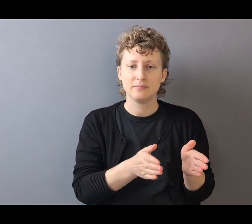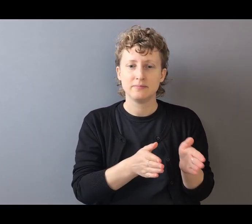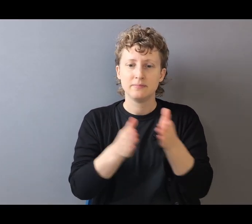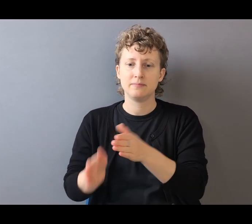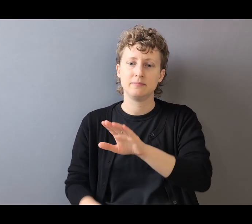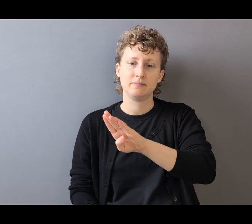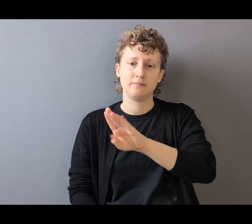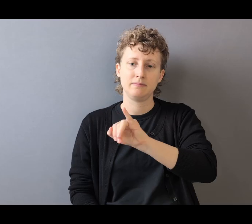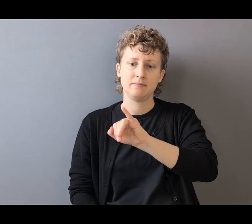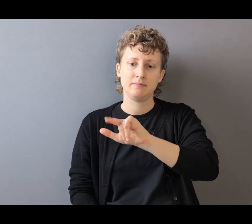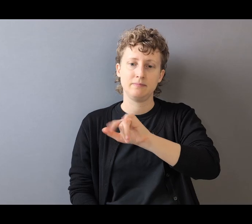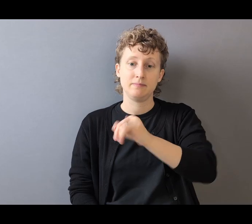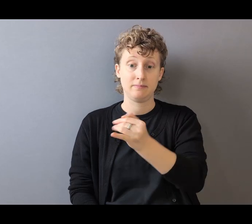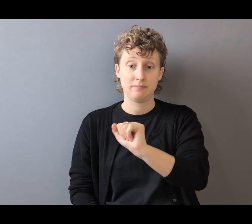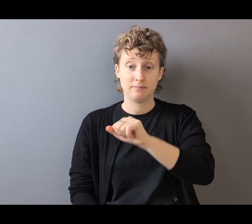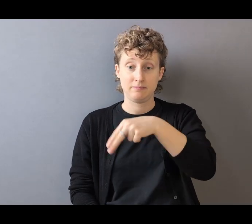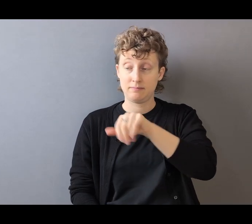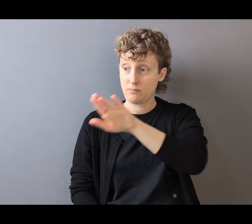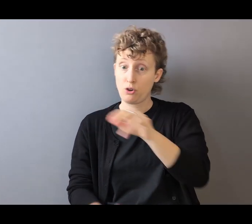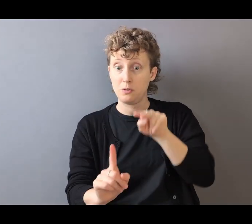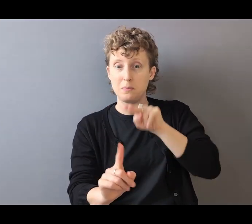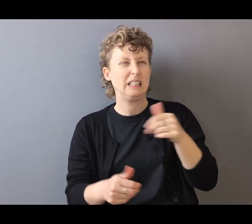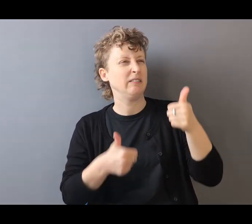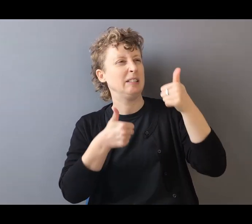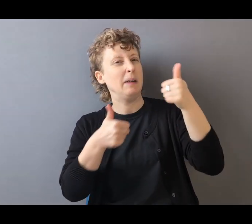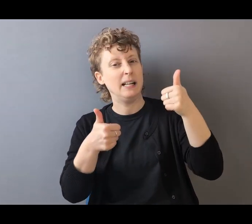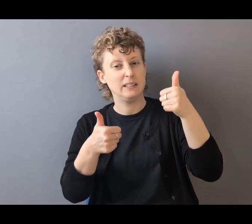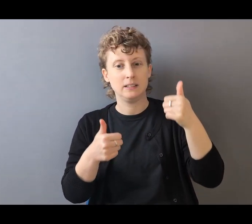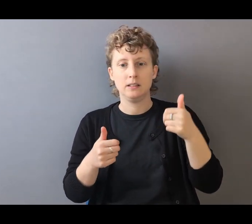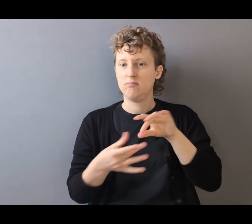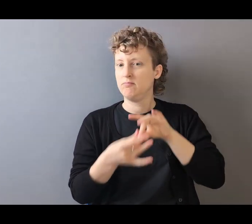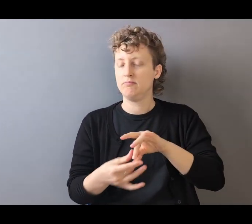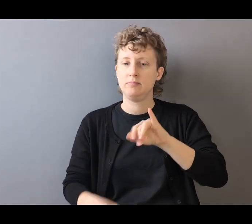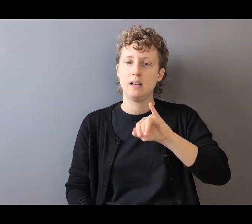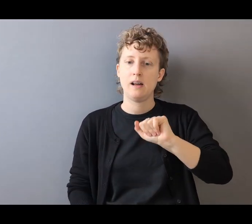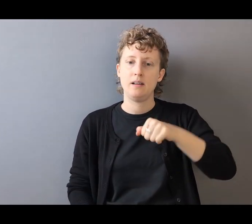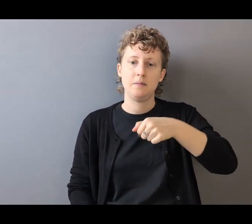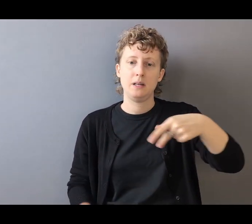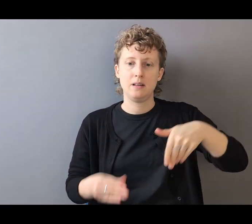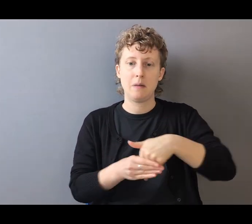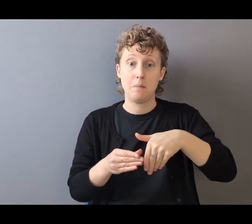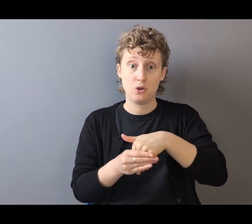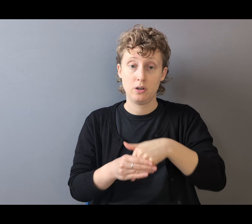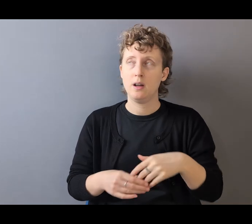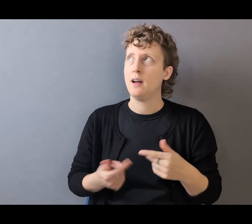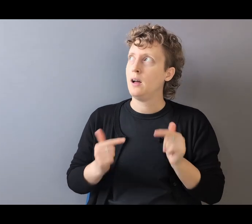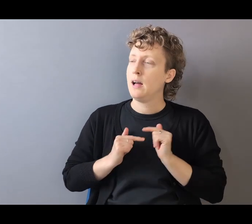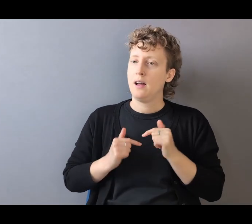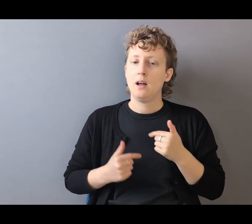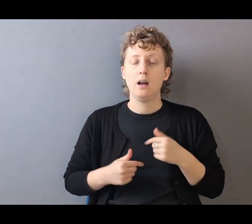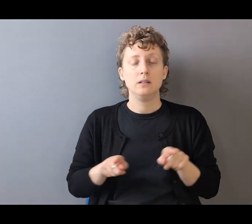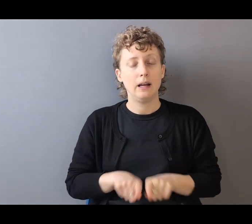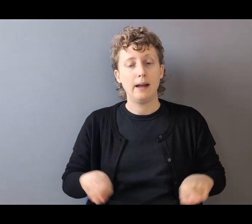perspective on this? What's the best part? The best part, well, I will not repeat what the other people